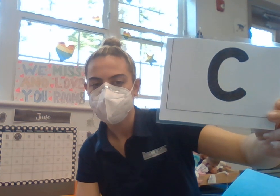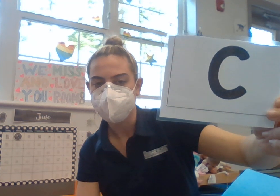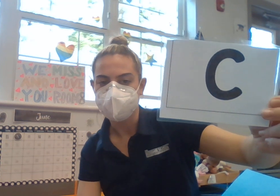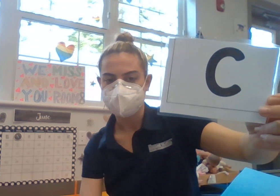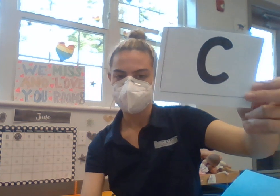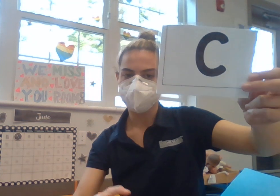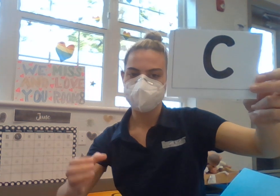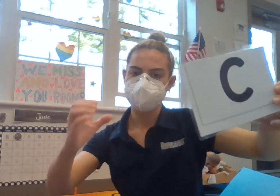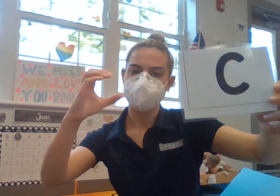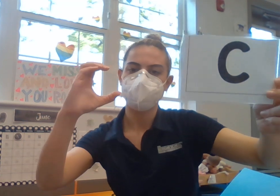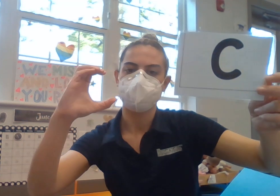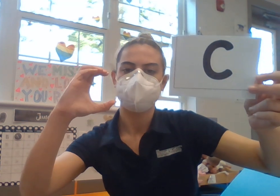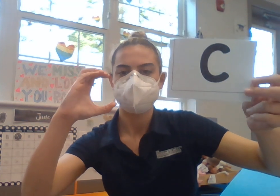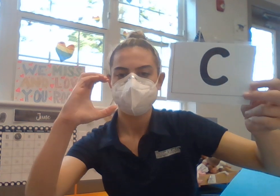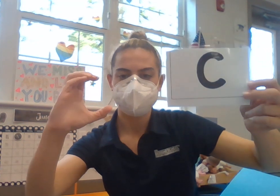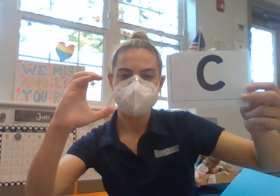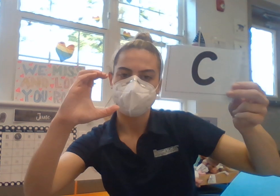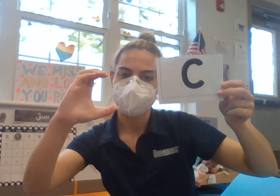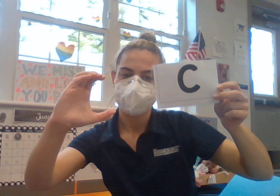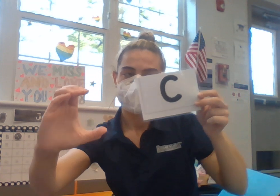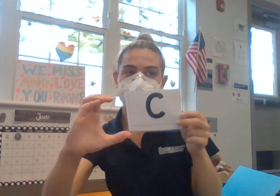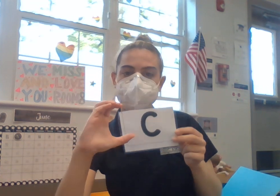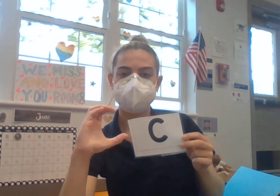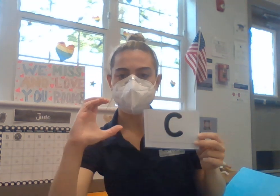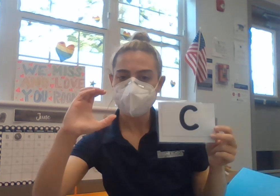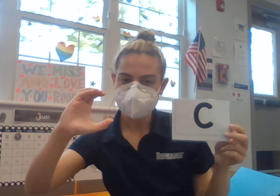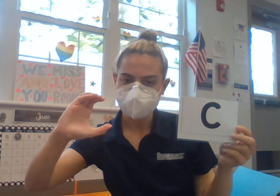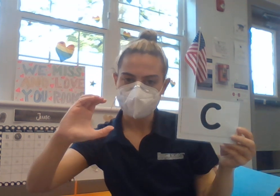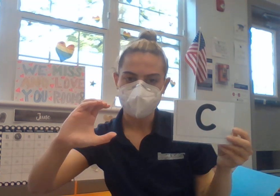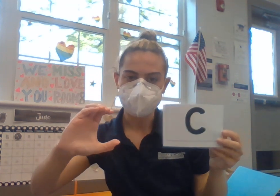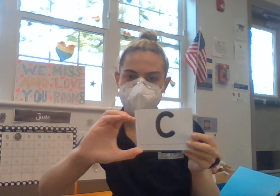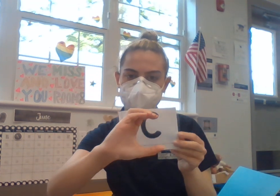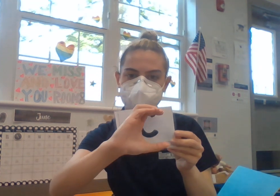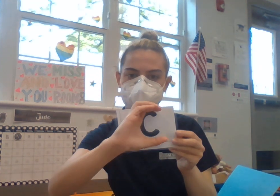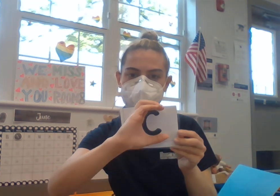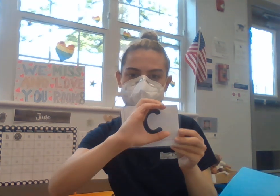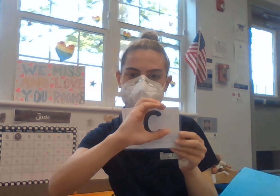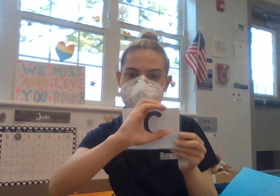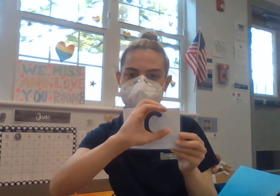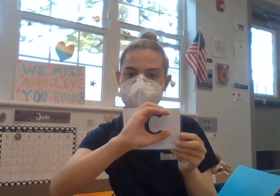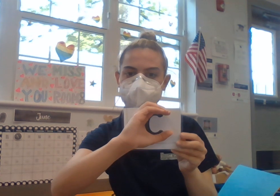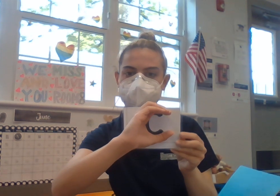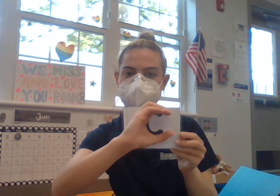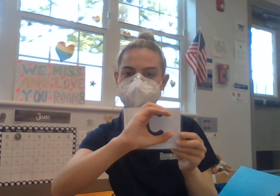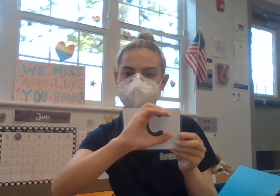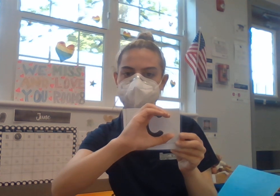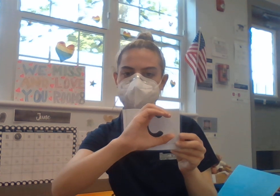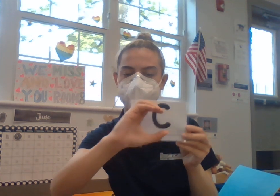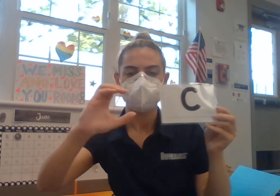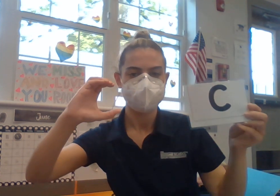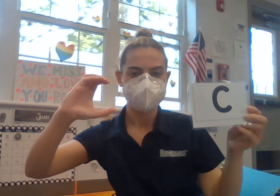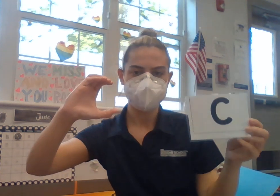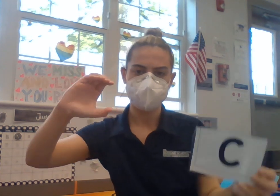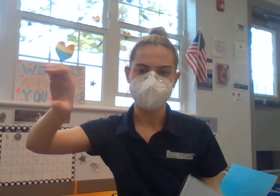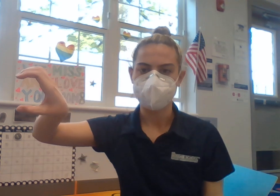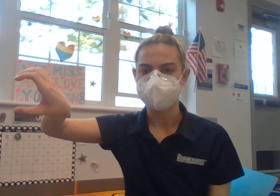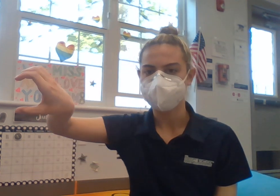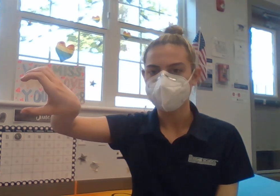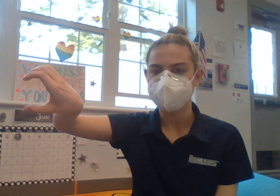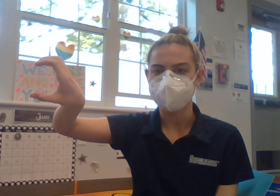1, 2, 3. Let's see if we have the same one. C. C in sign language looks just like the letter C. C. Make a C with your